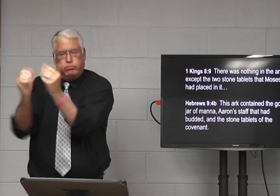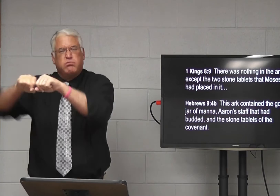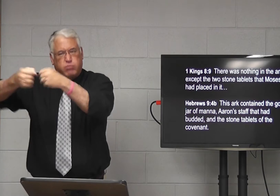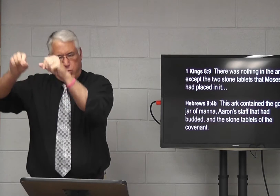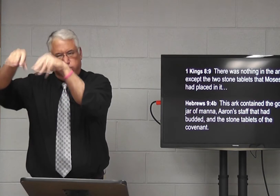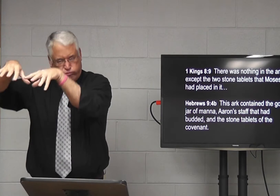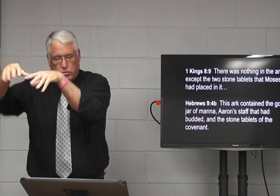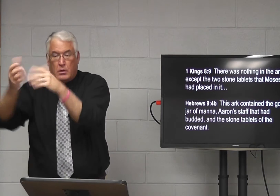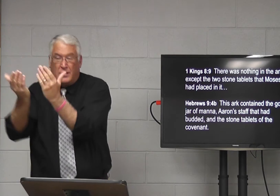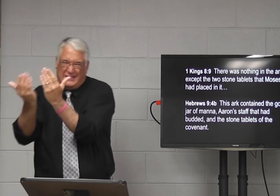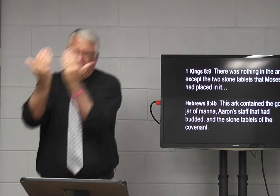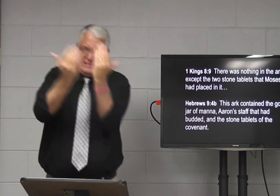broken tablets,